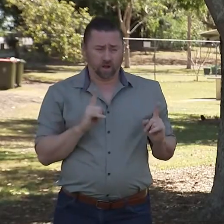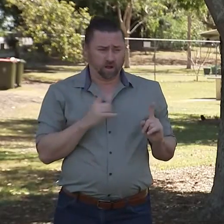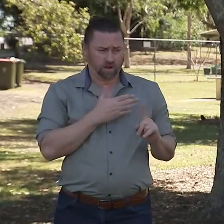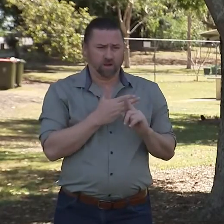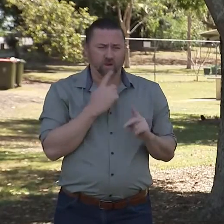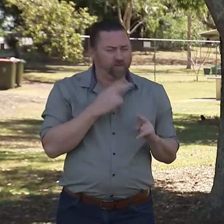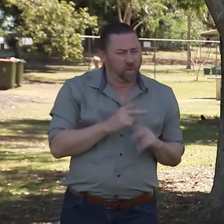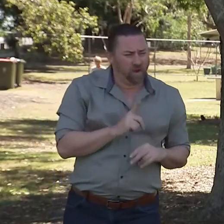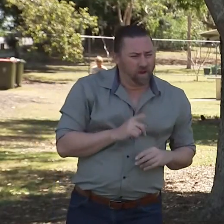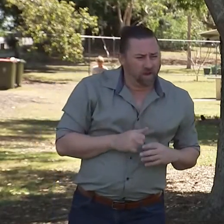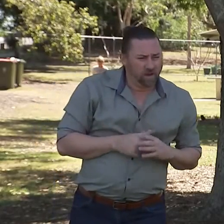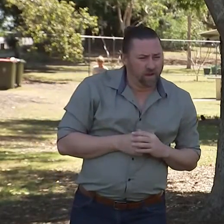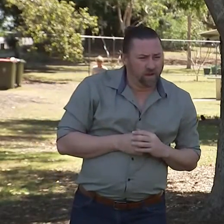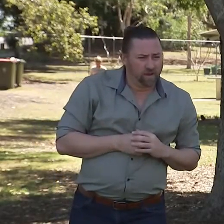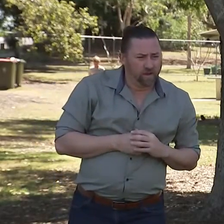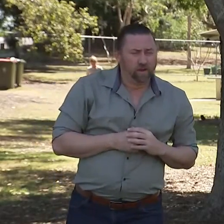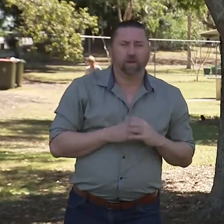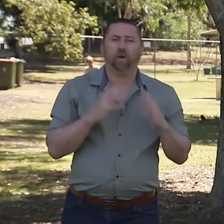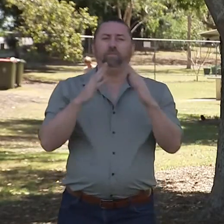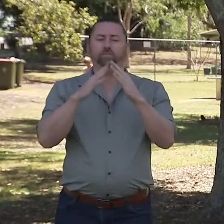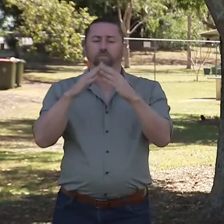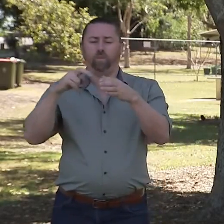In relation to?